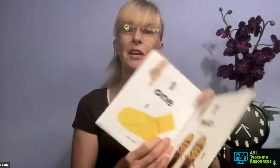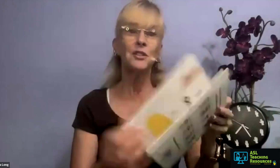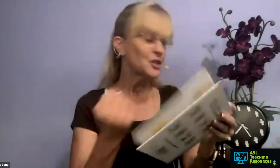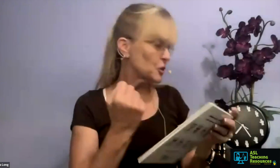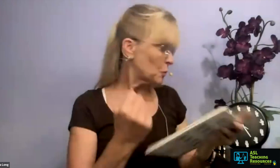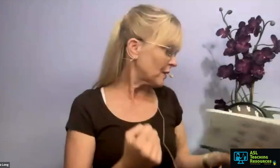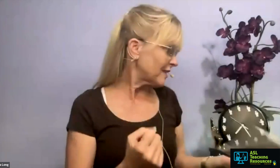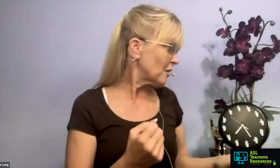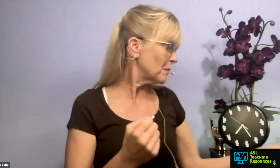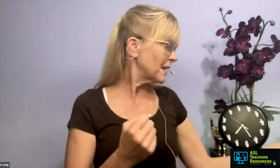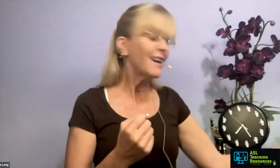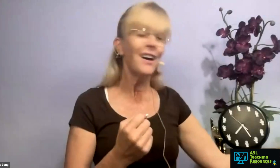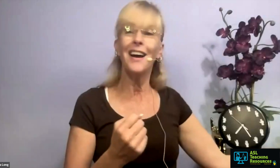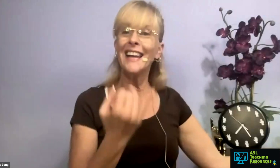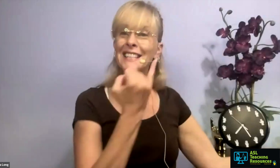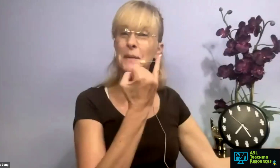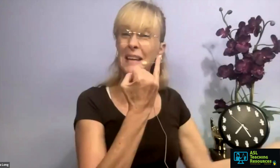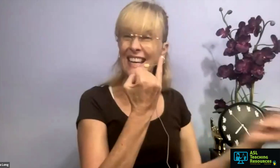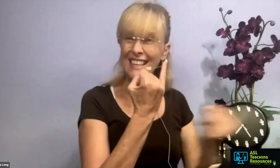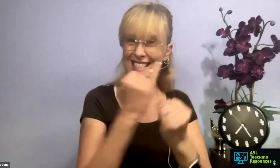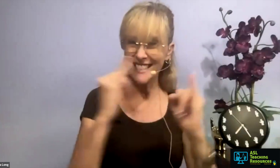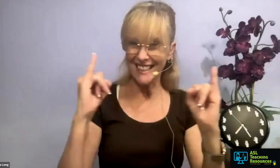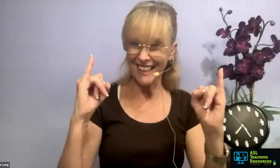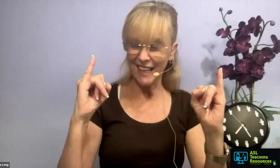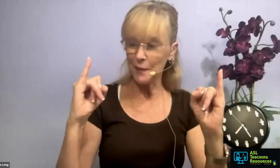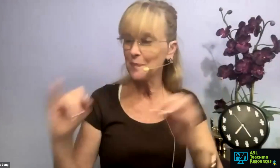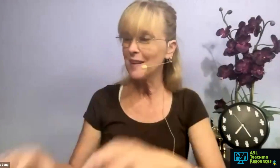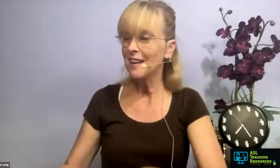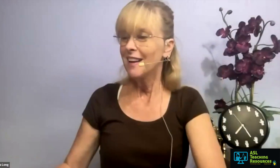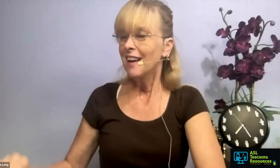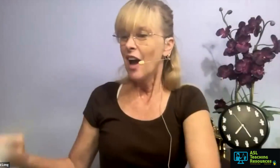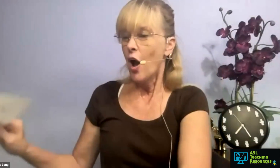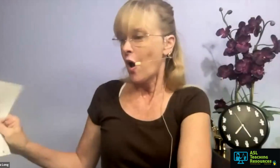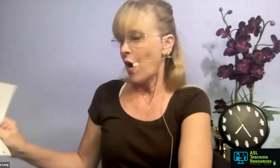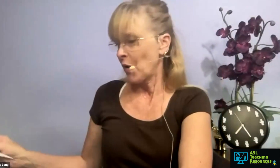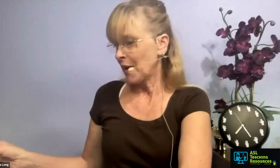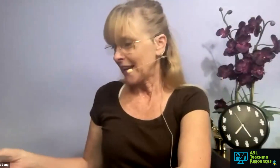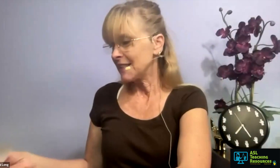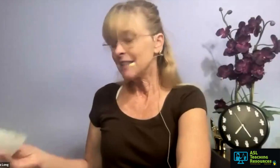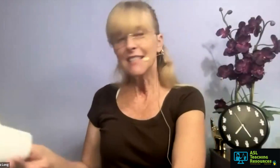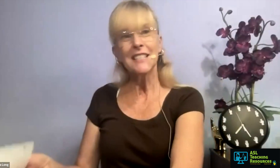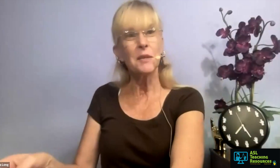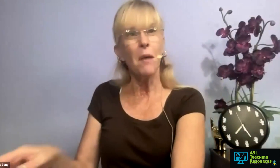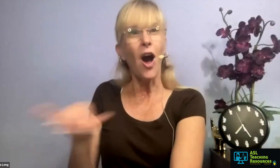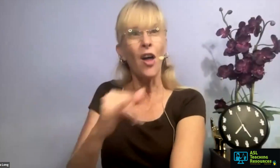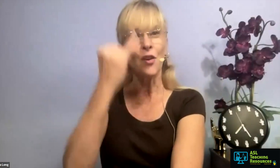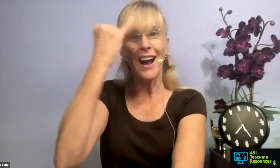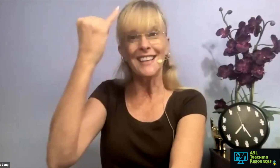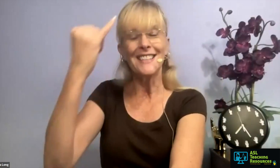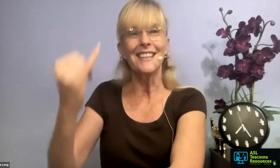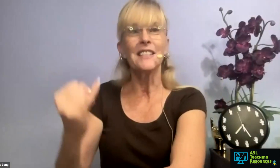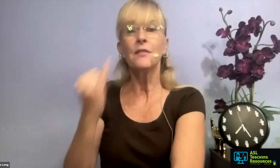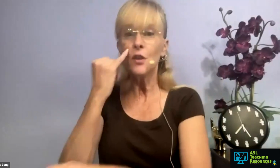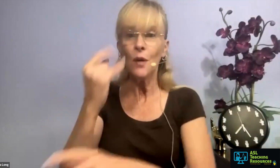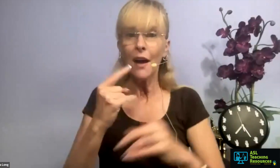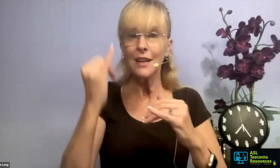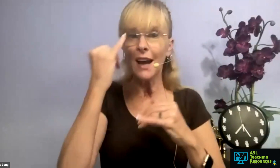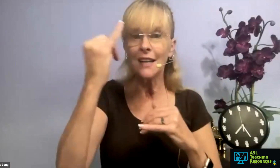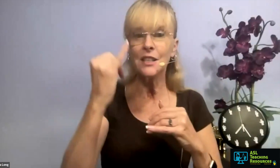to support them independently. Okay, let's get some other ideas. If you have an idea you